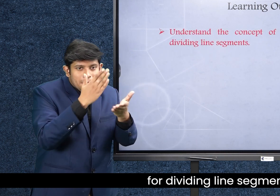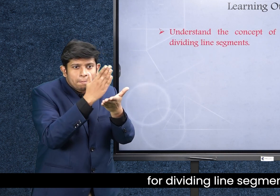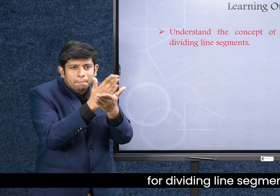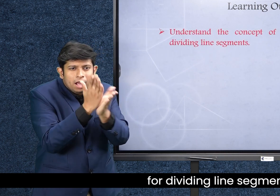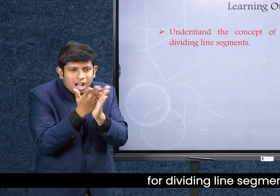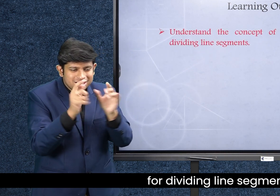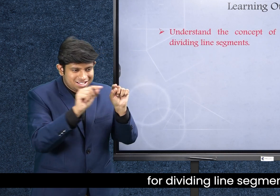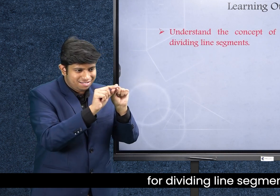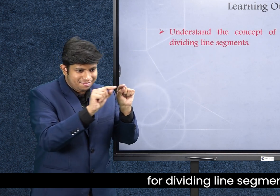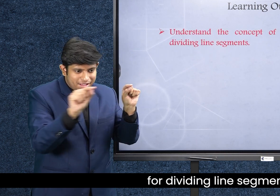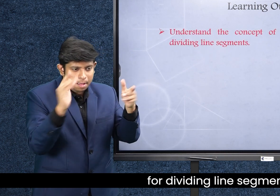segments.